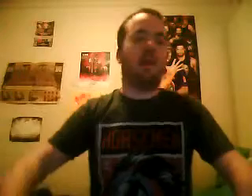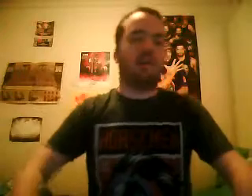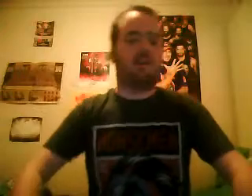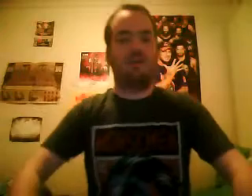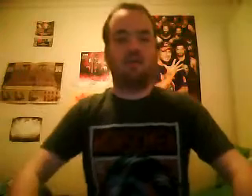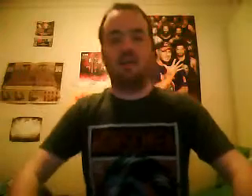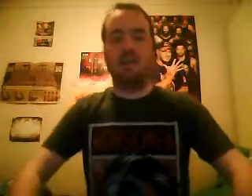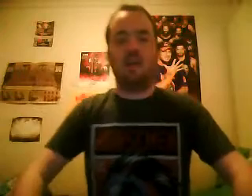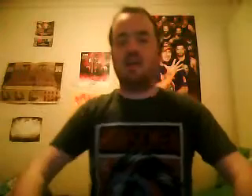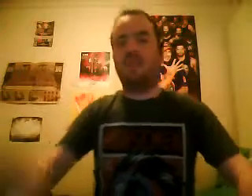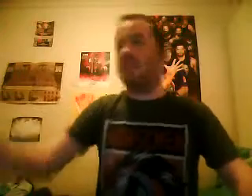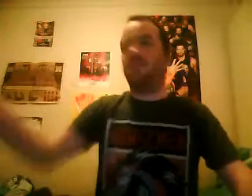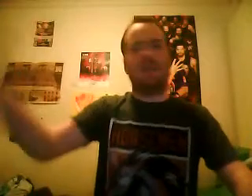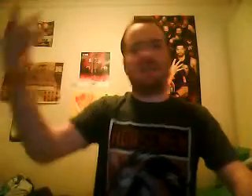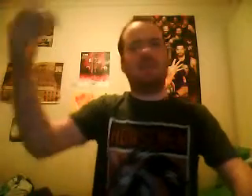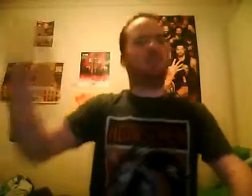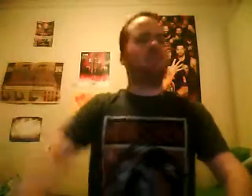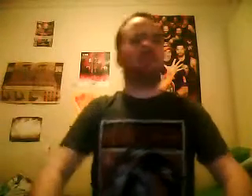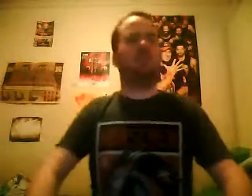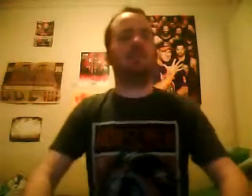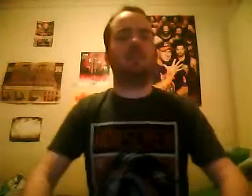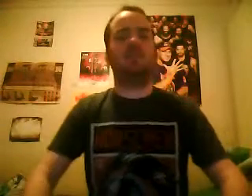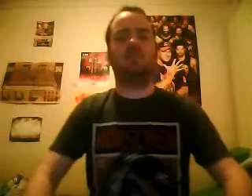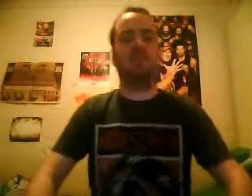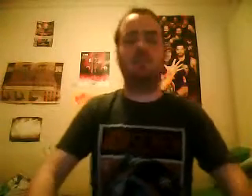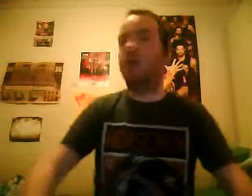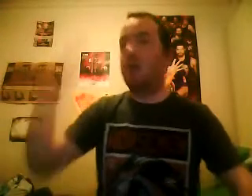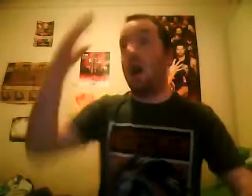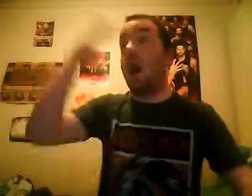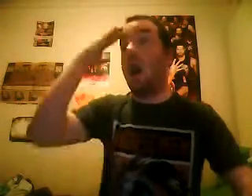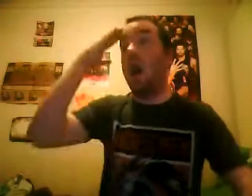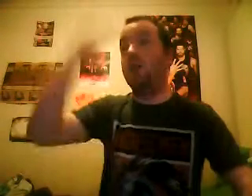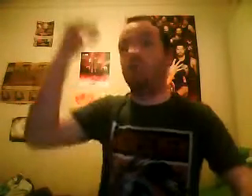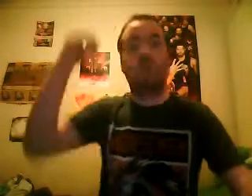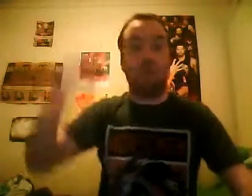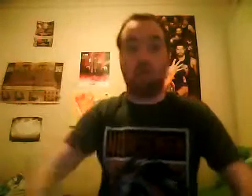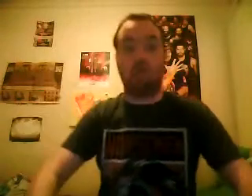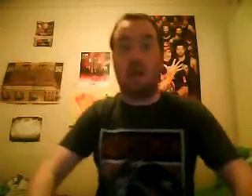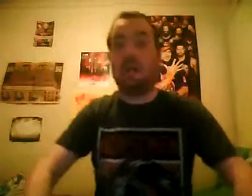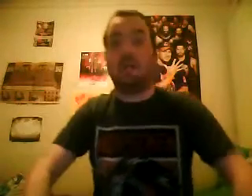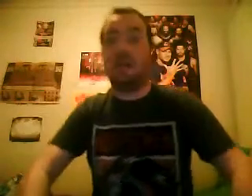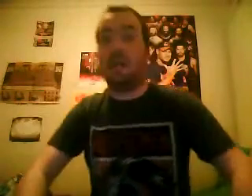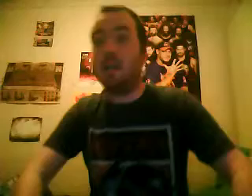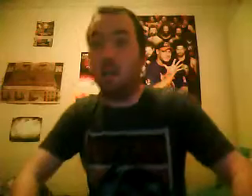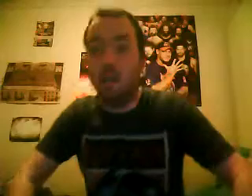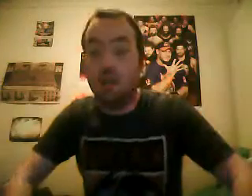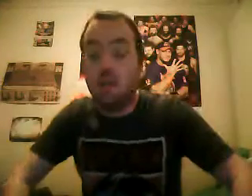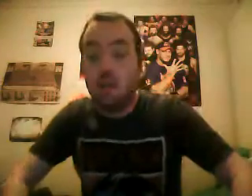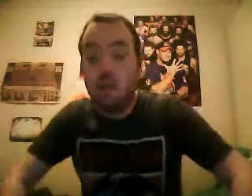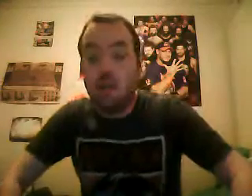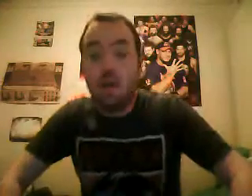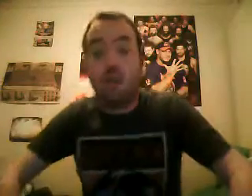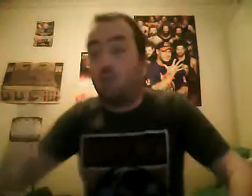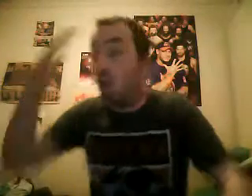Elias. And I find it funny that people complained about this too. You do know Shane's a heel. Of course